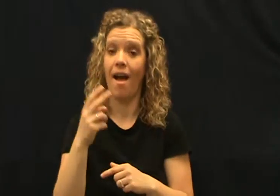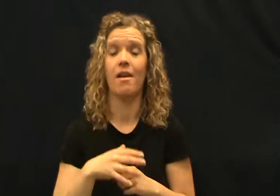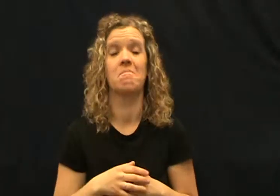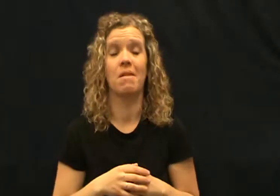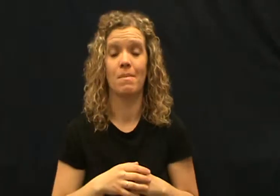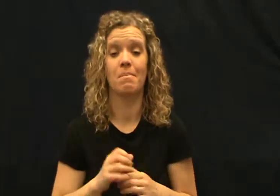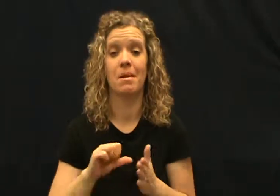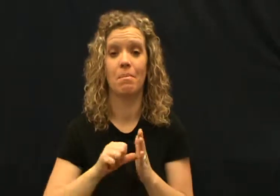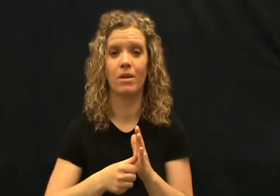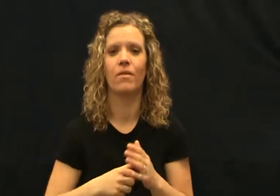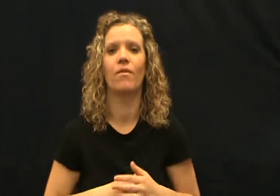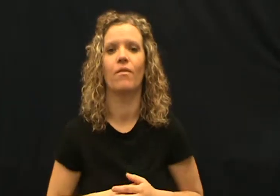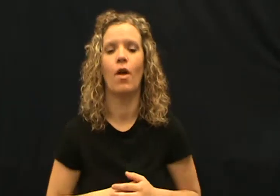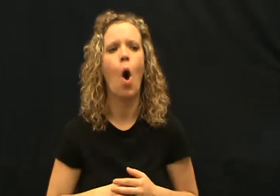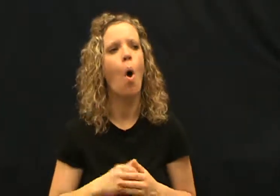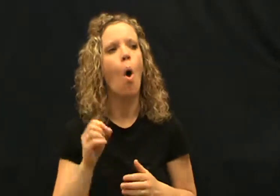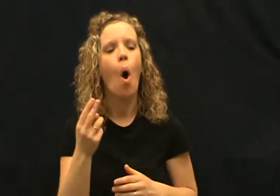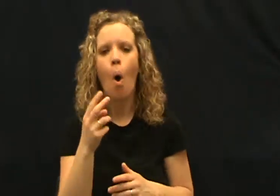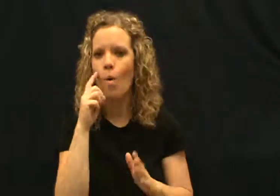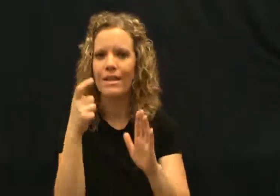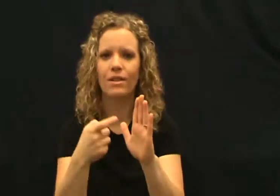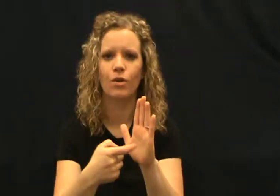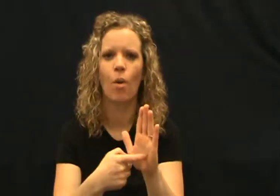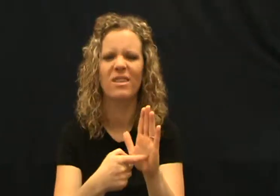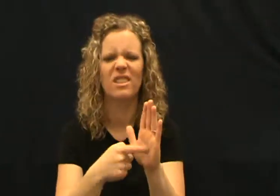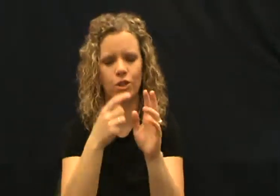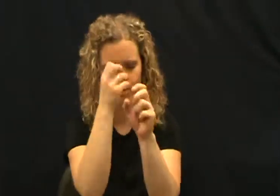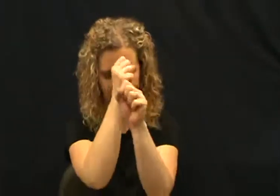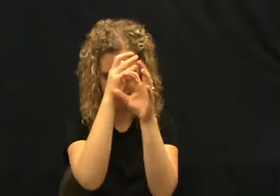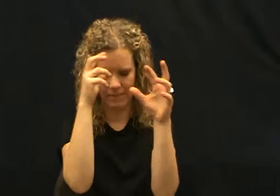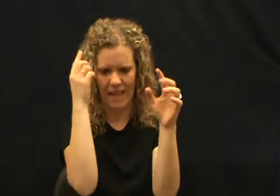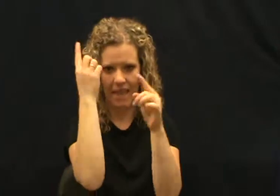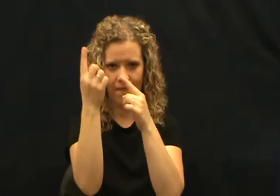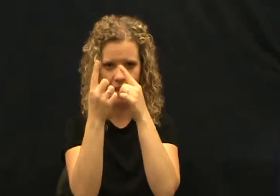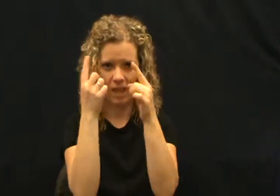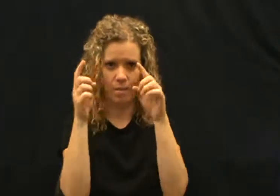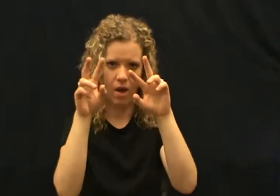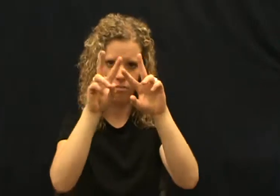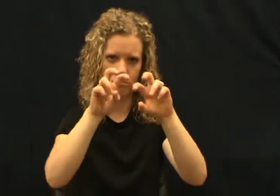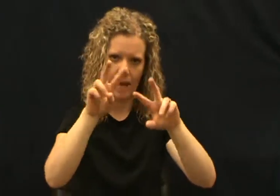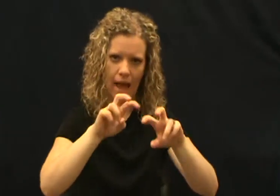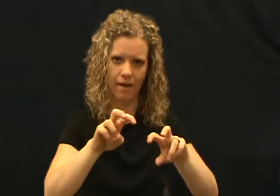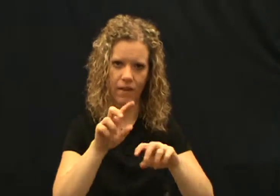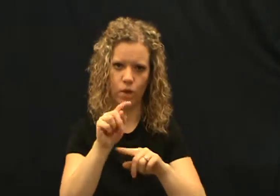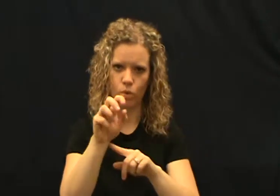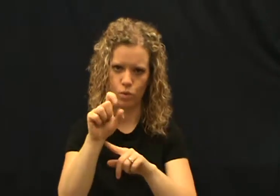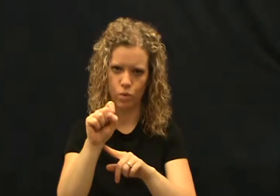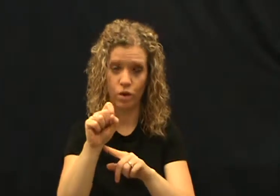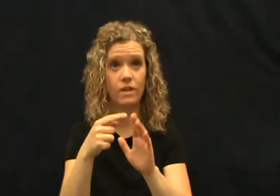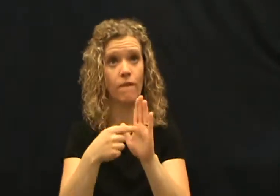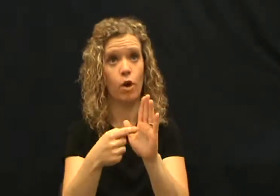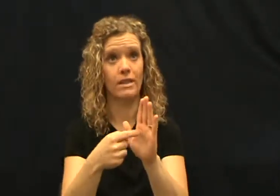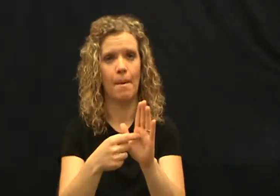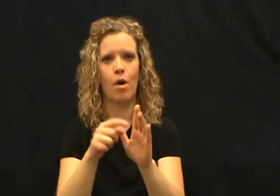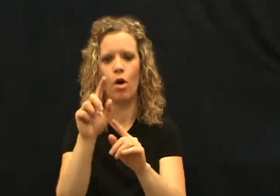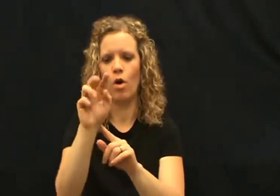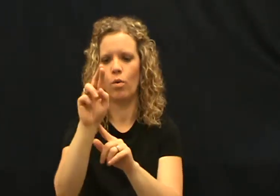point, as you think about these analytical tools like current ratio, for example, it's nice to know